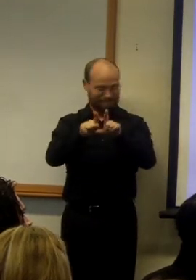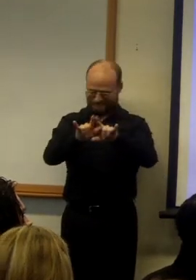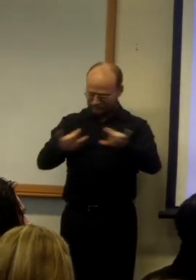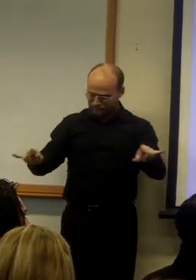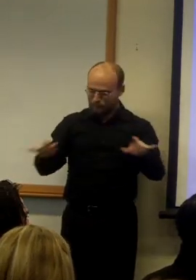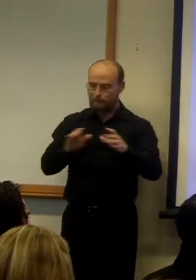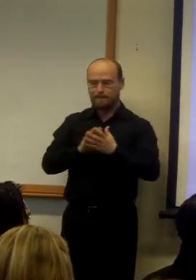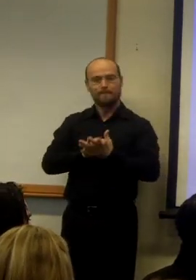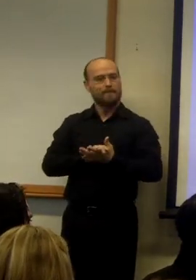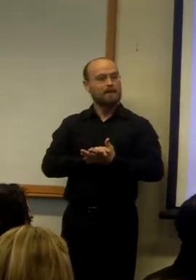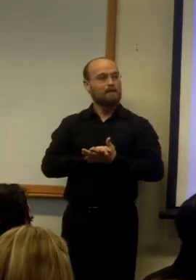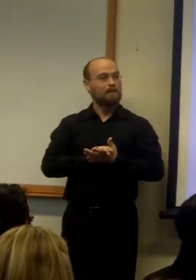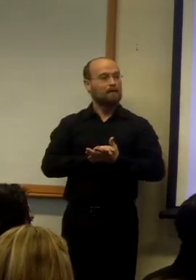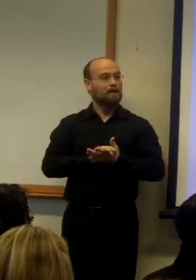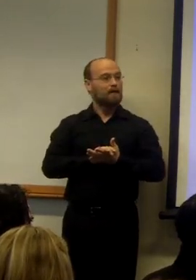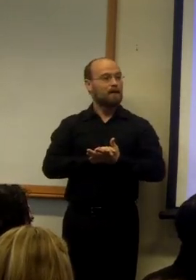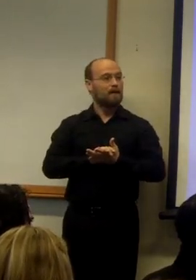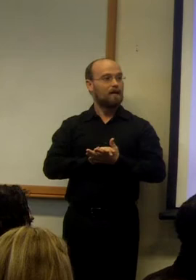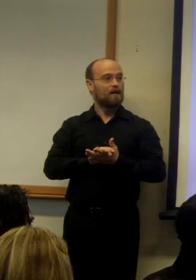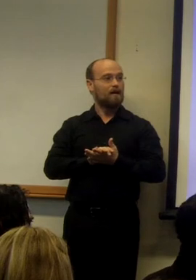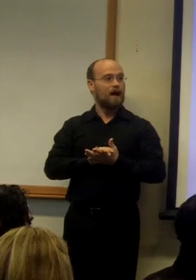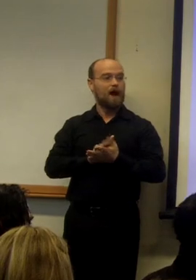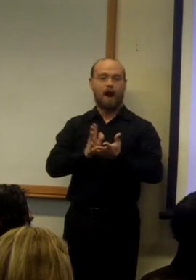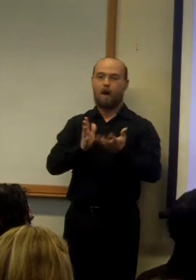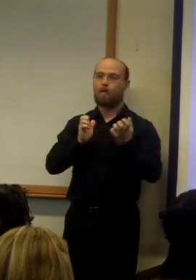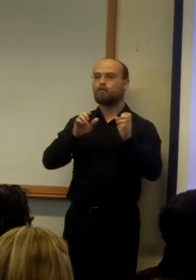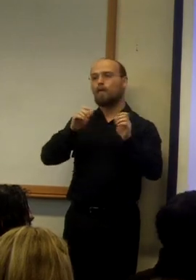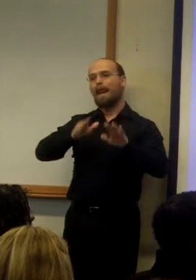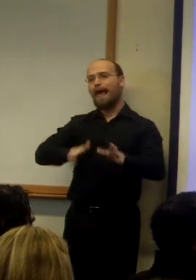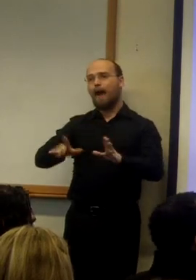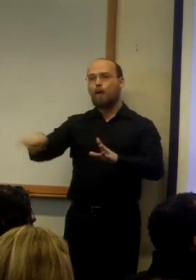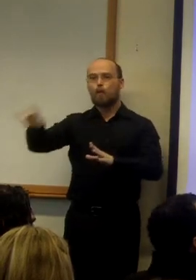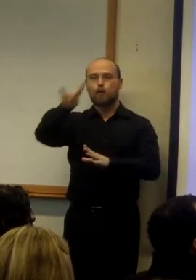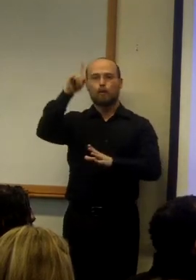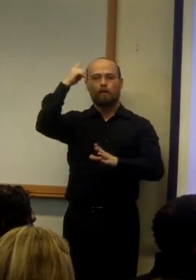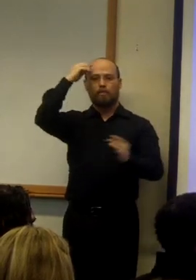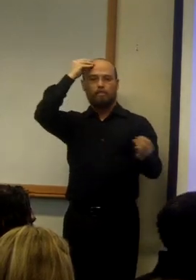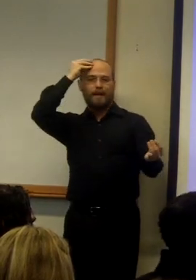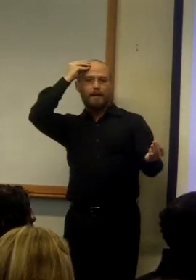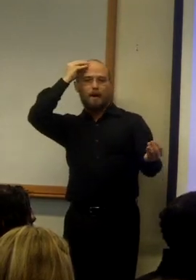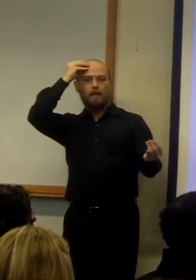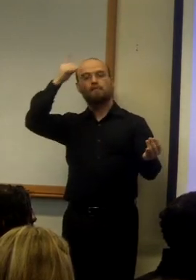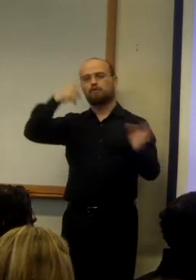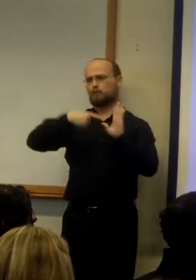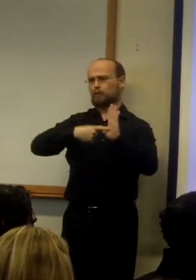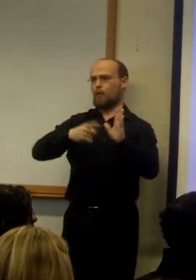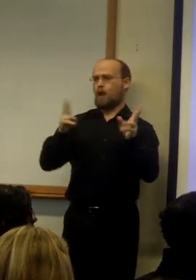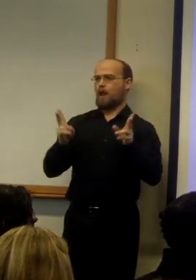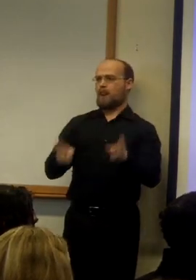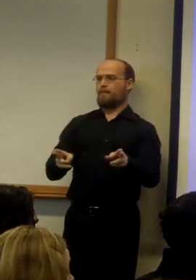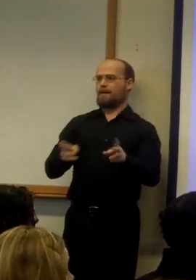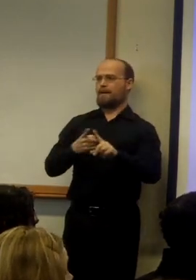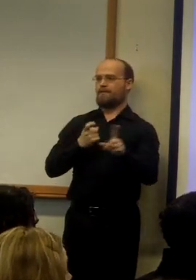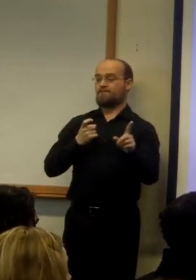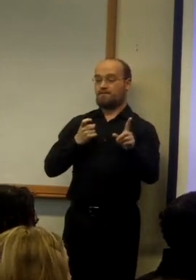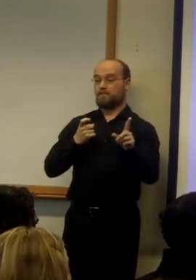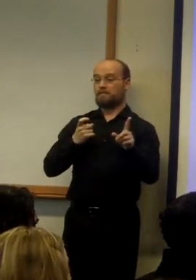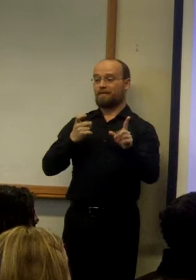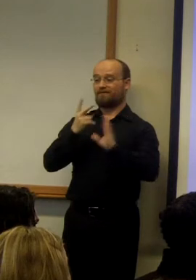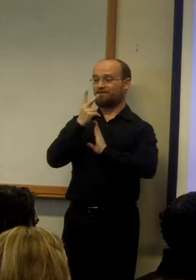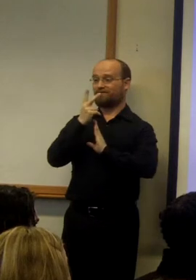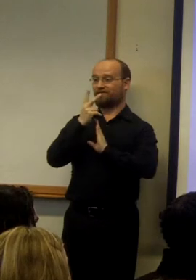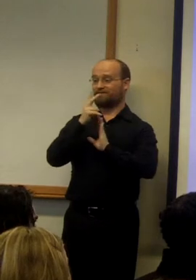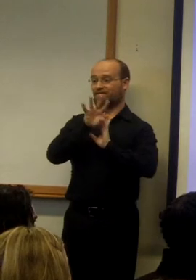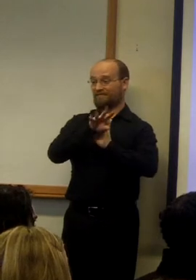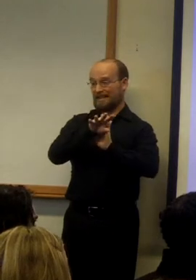What I'd like to do is, as well, to hopefully let some of these thoughts kind of sink in for a bit, is I'd like to play this clip from a video that